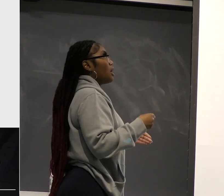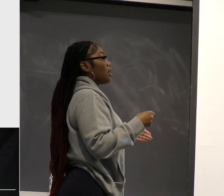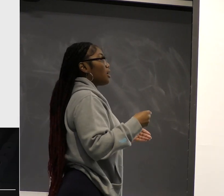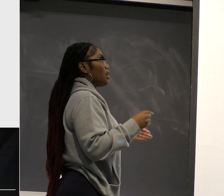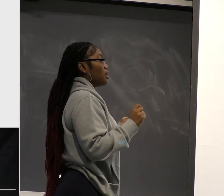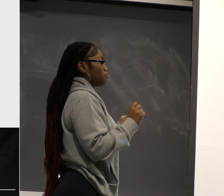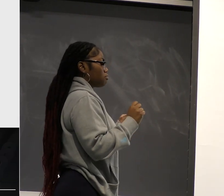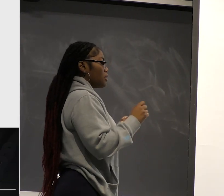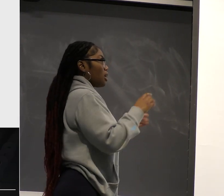correctly